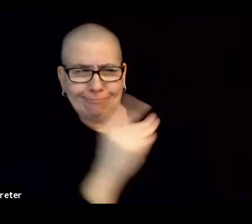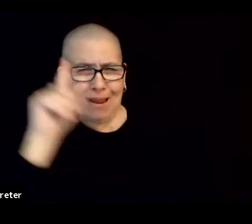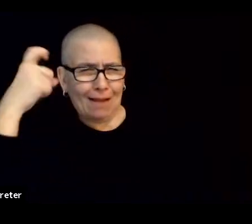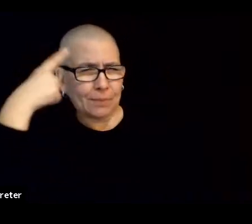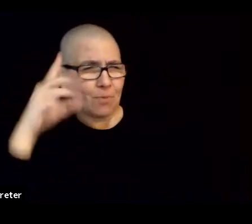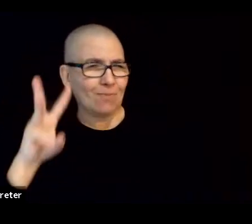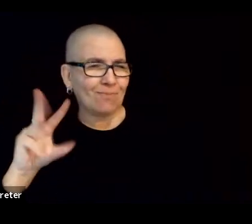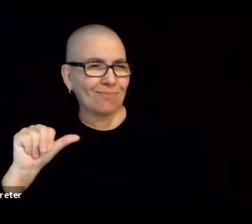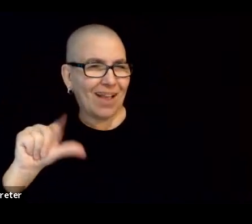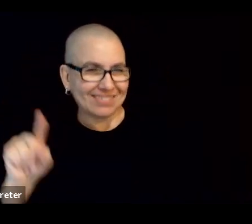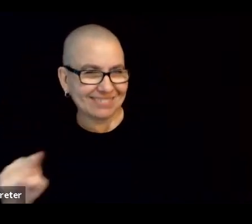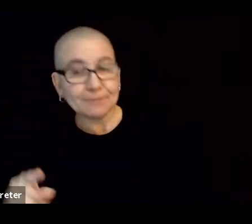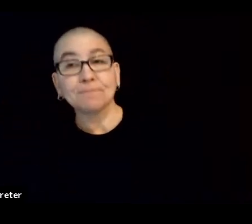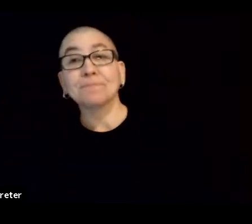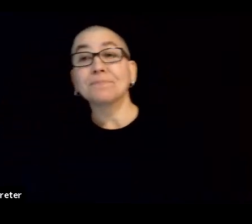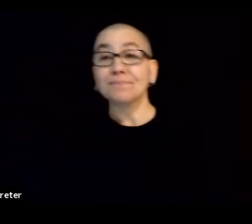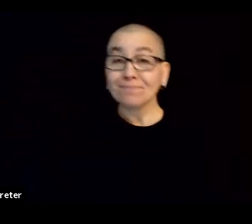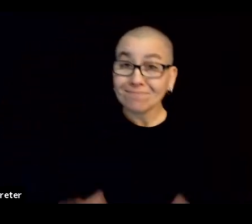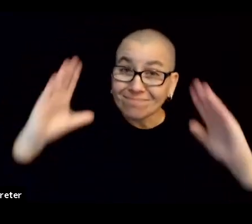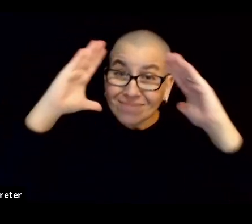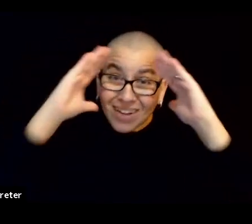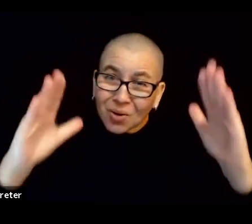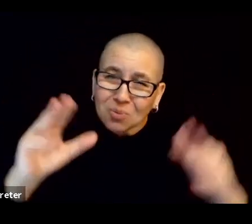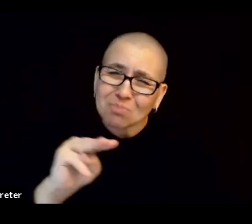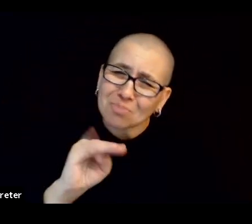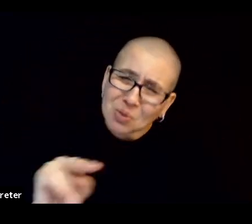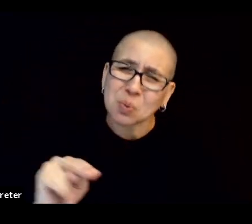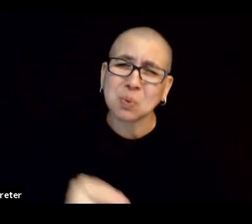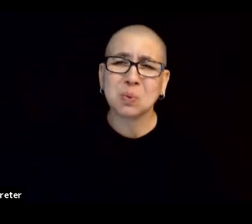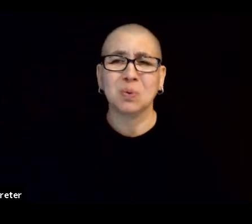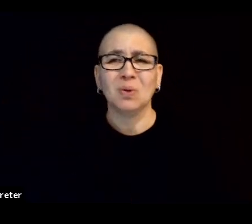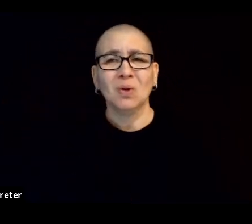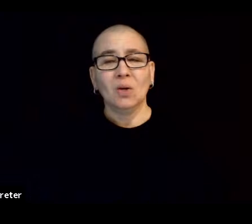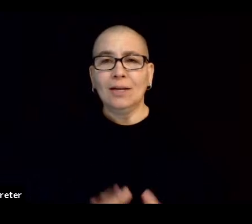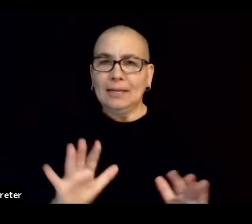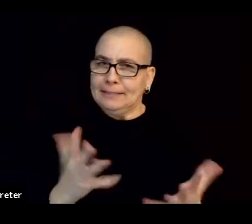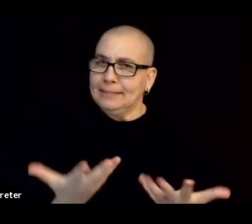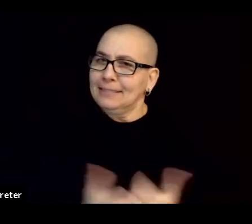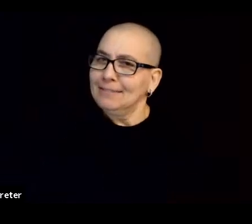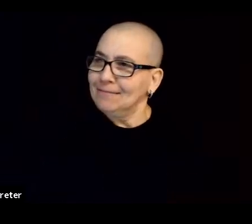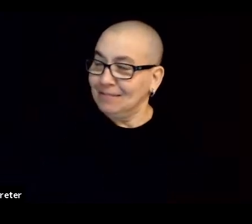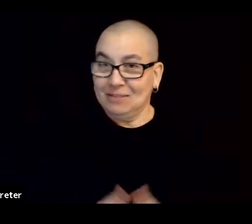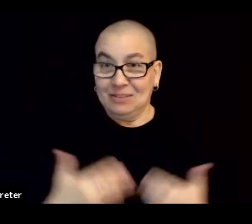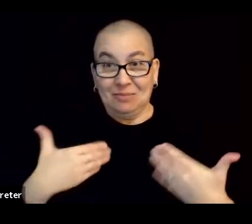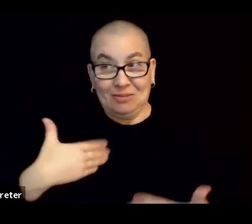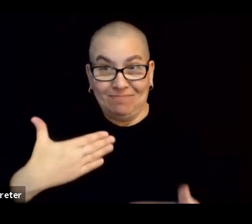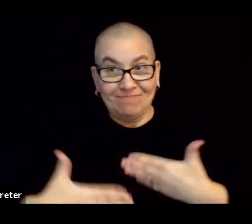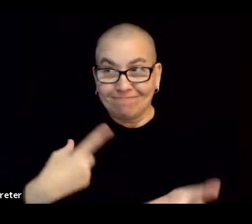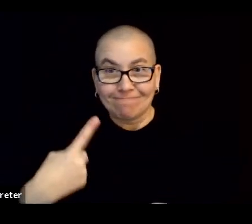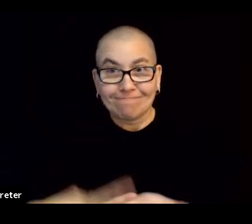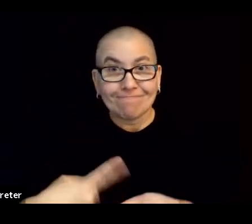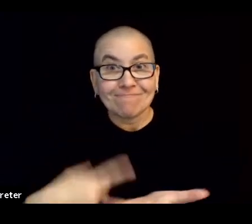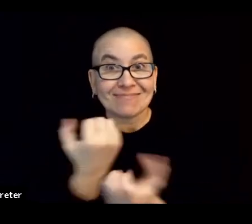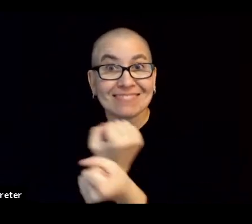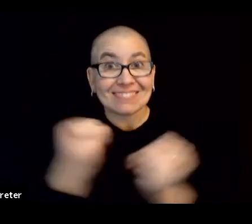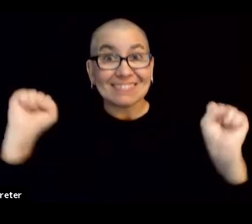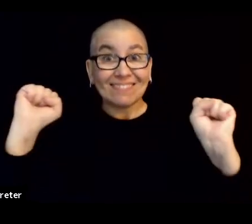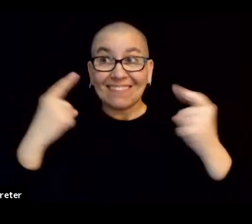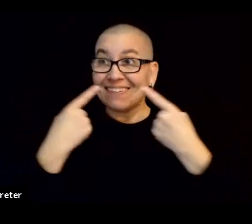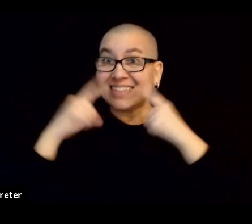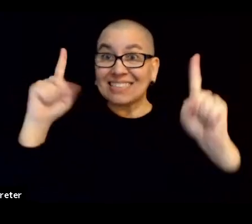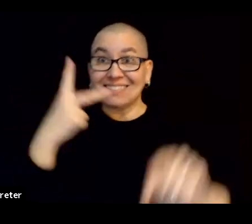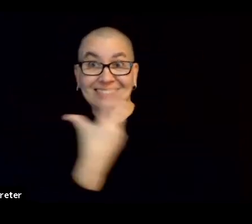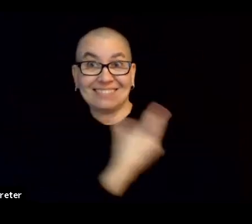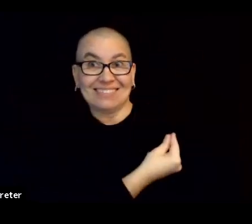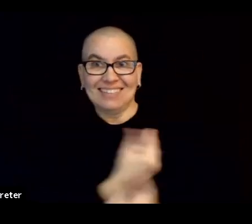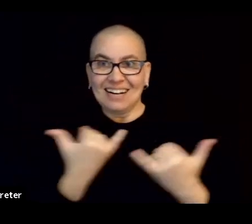is and how fortunate we are really to be able to talk about the rollout of safe and effective vaccines less than 1 year. In fact, I think it's